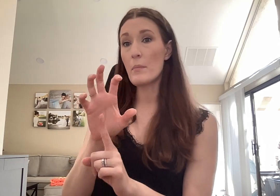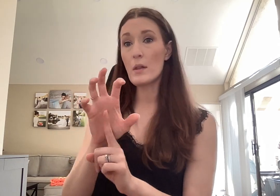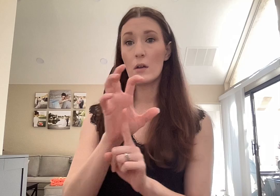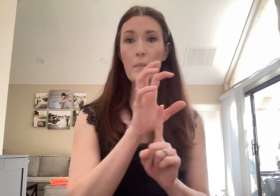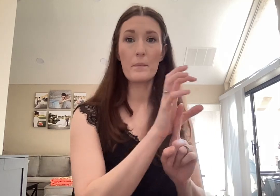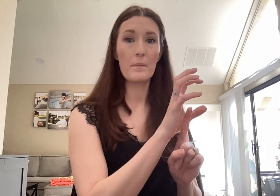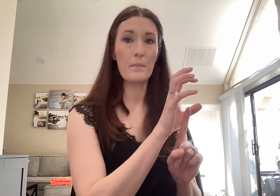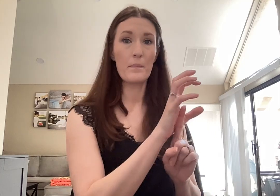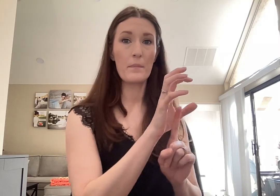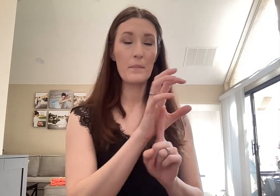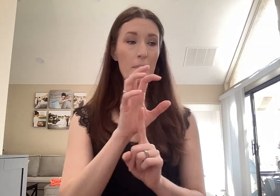popular